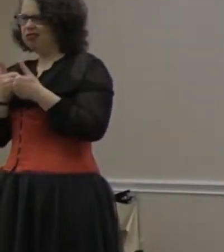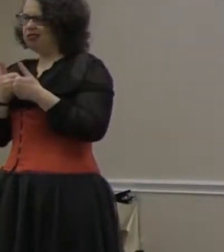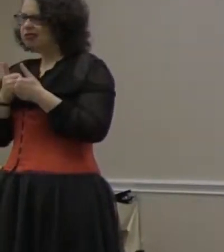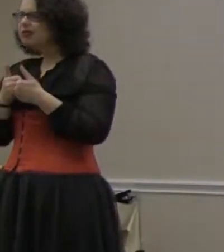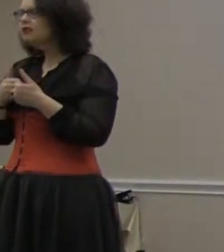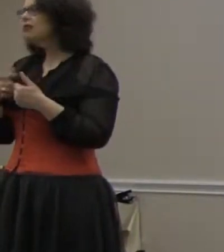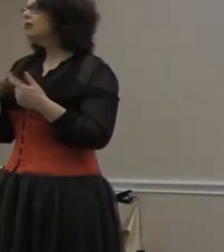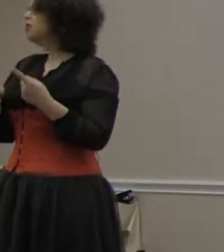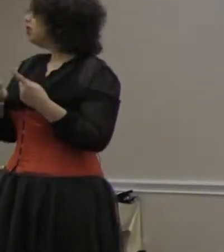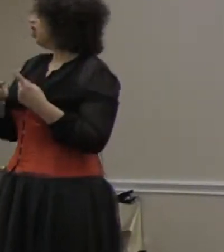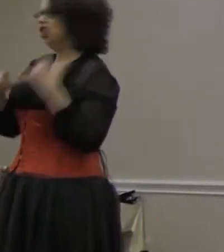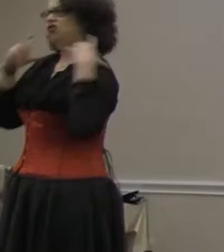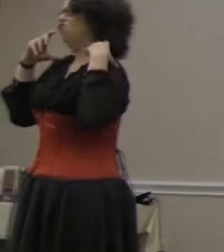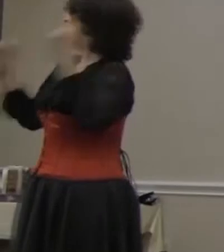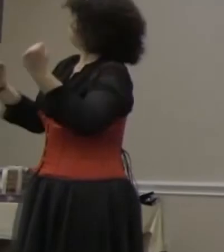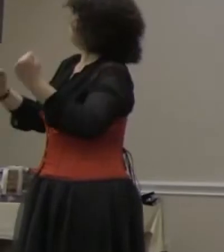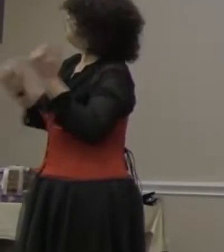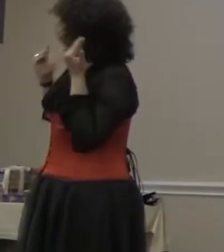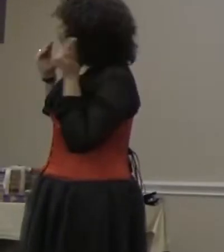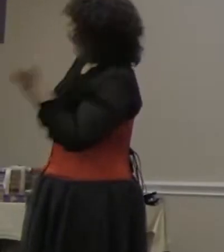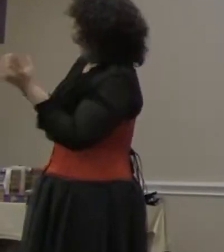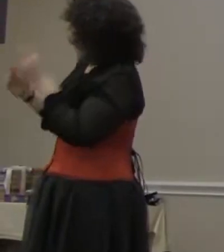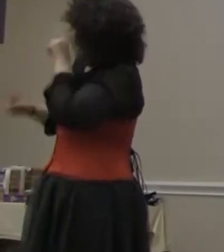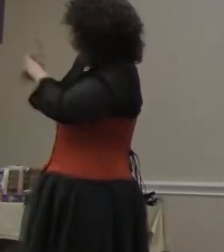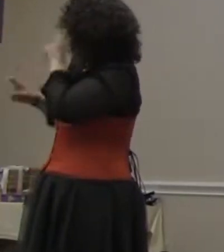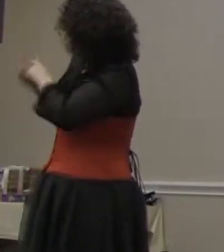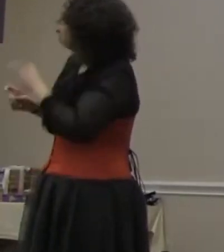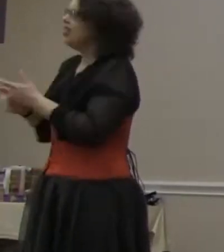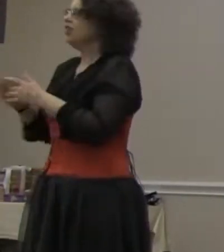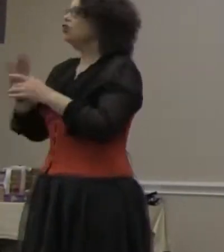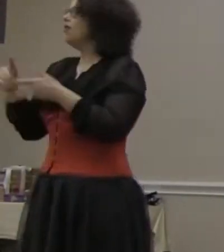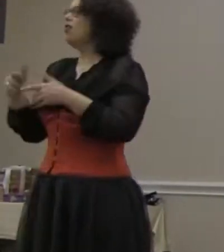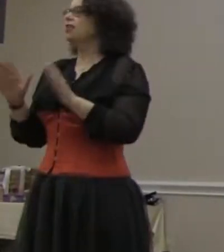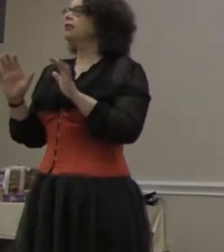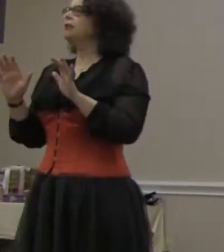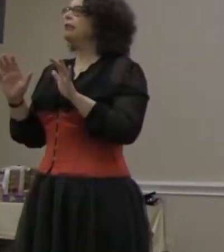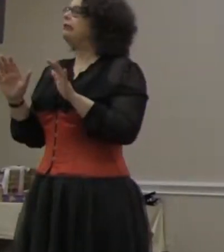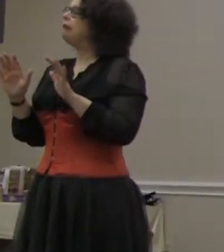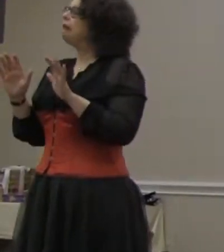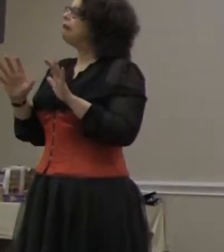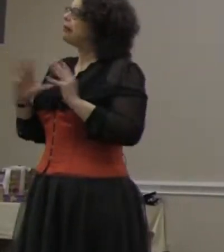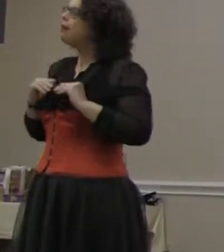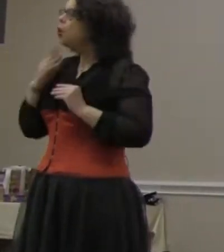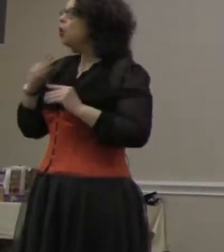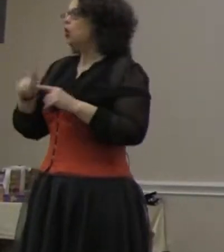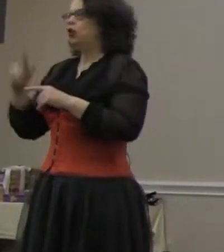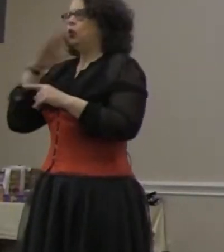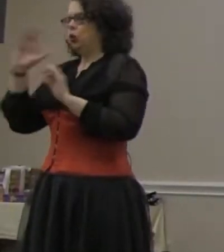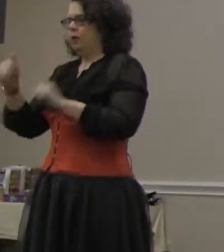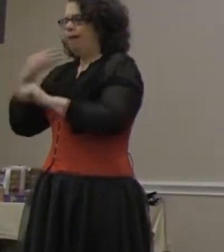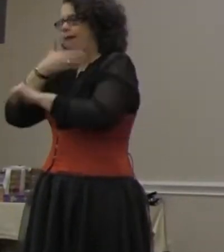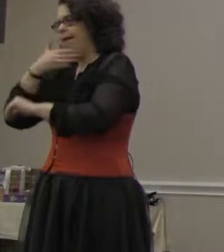fearless about it, and she never lets me settle for good when she knows it could be great.